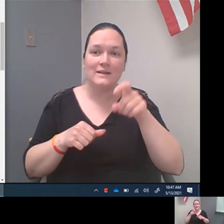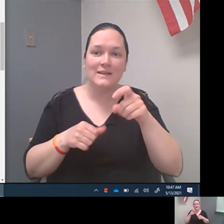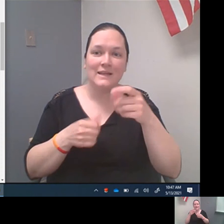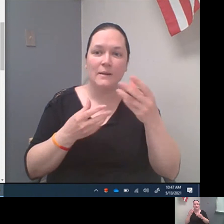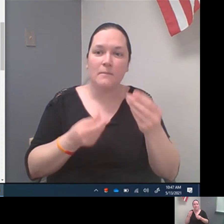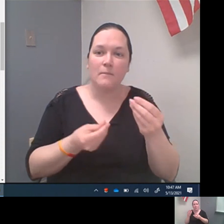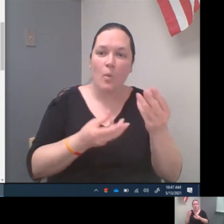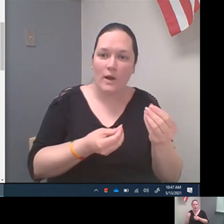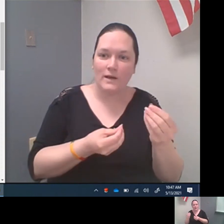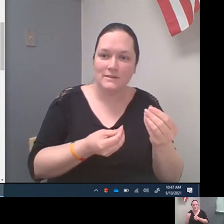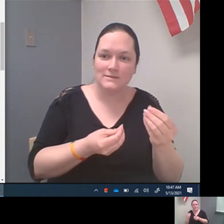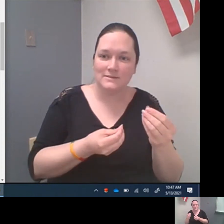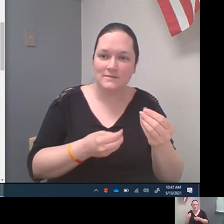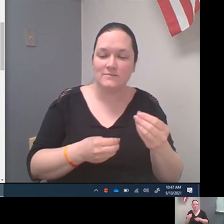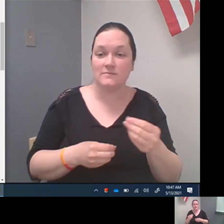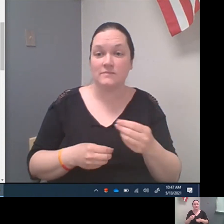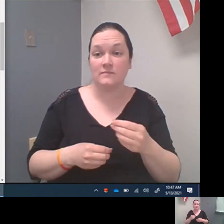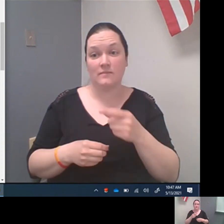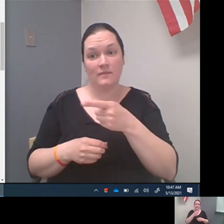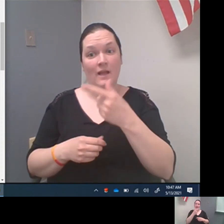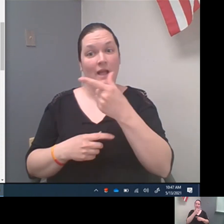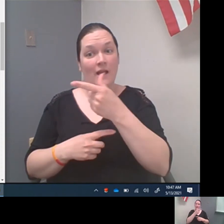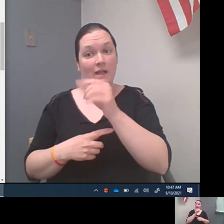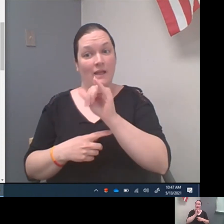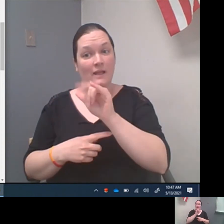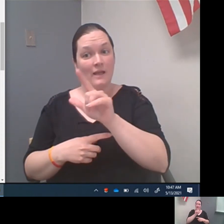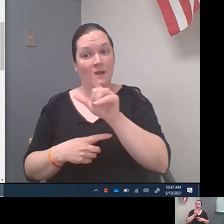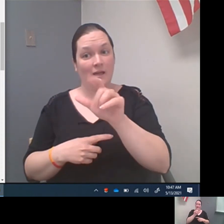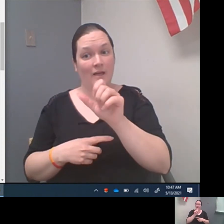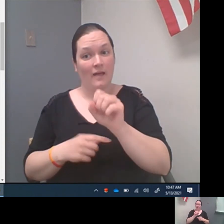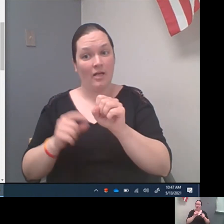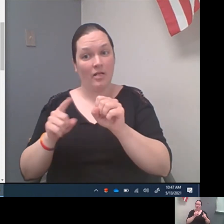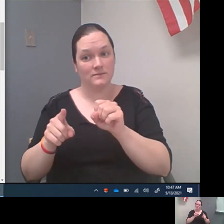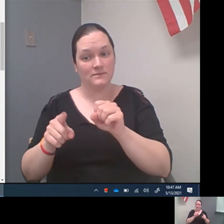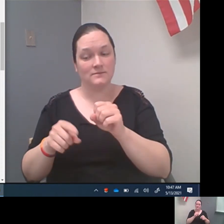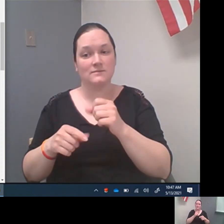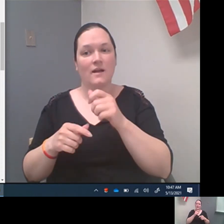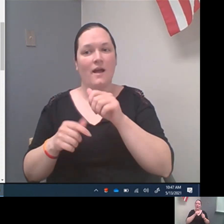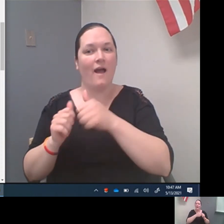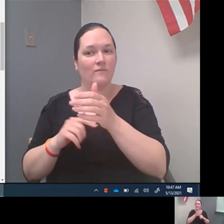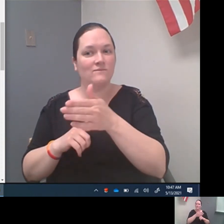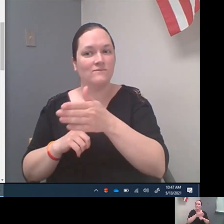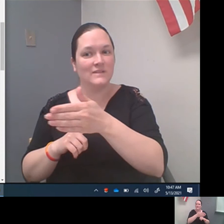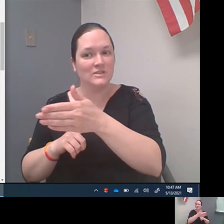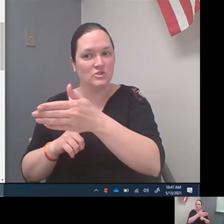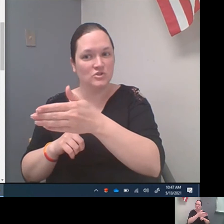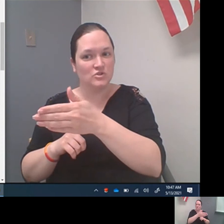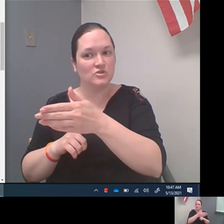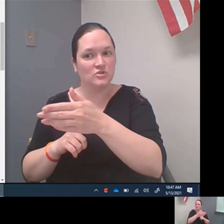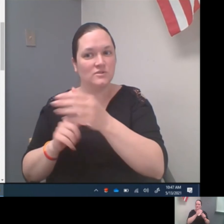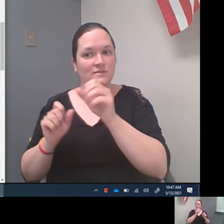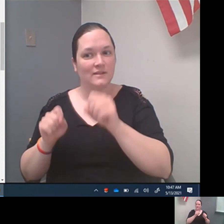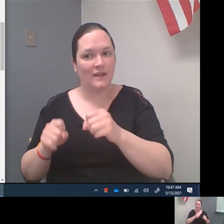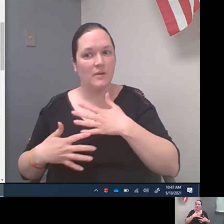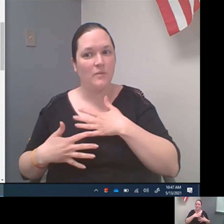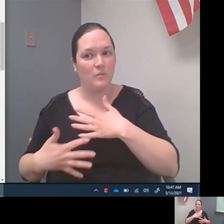need. And so the two big things I want to talk about are gills. So gills is a way that fish have solved this